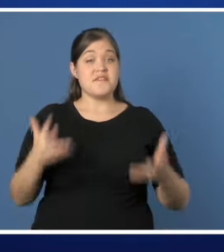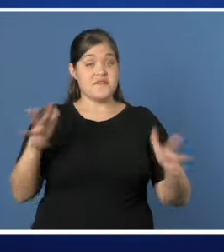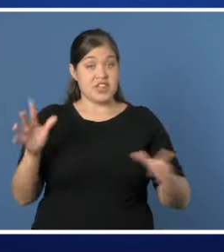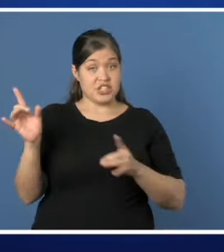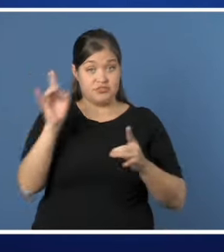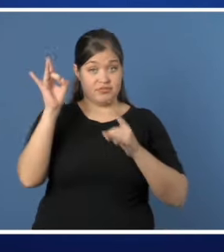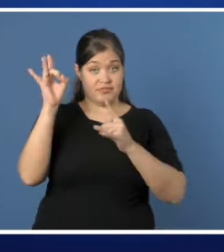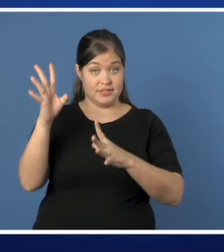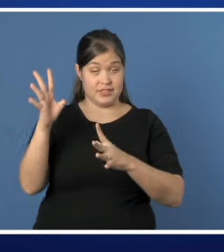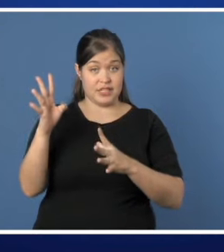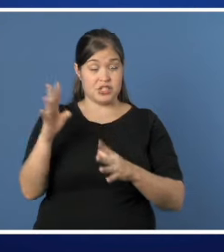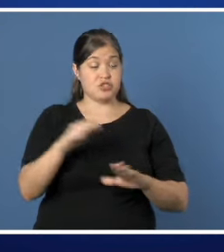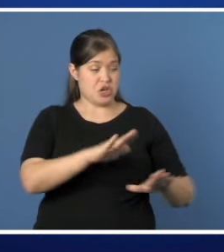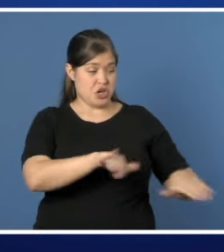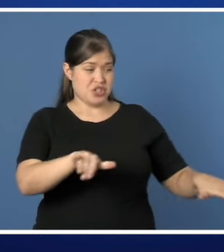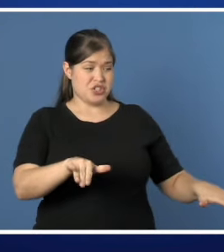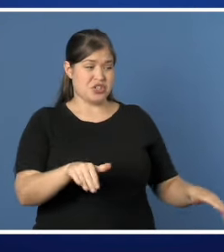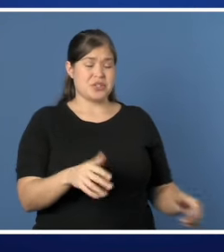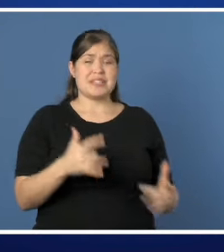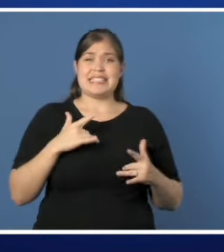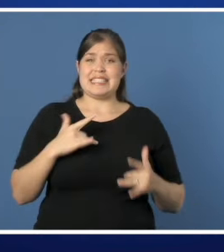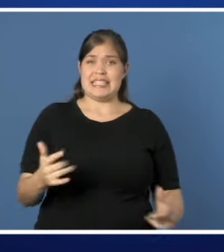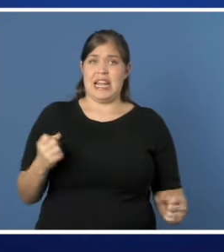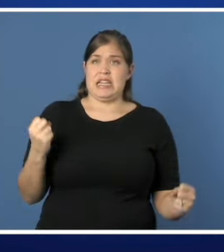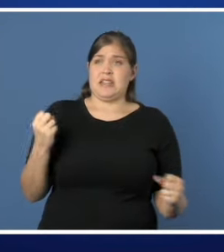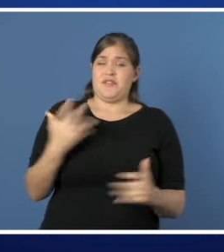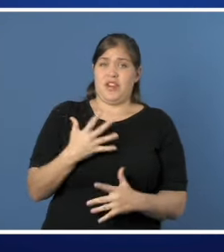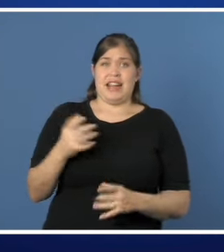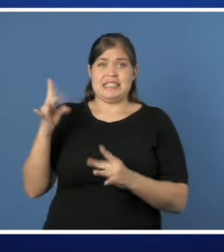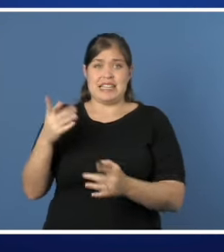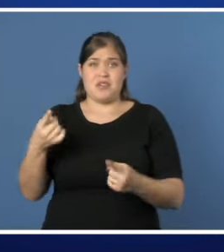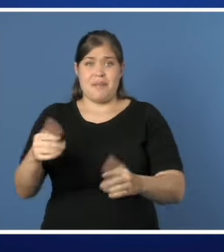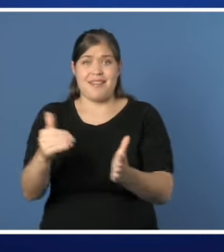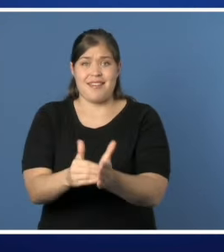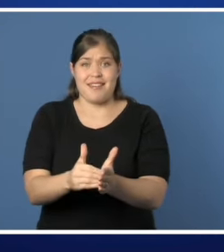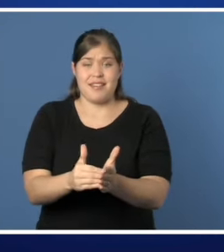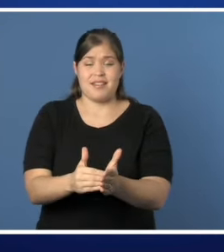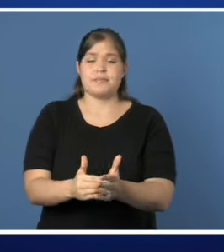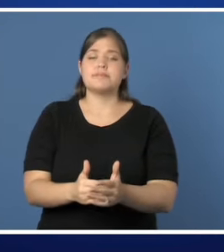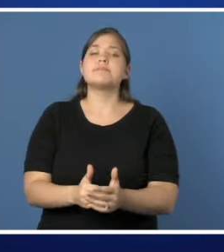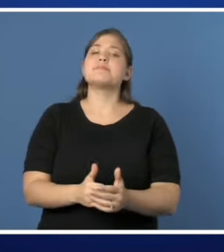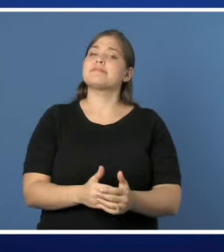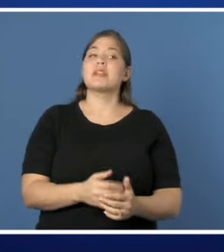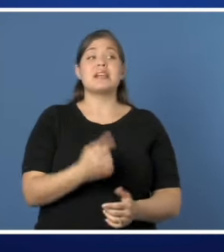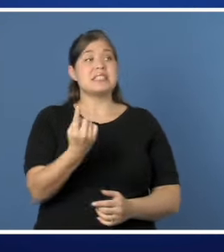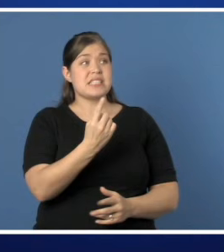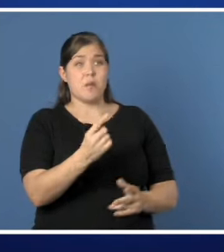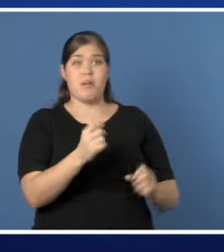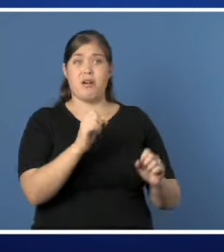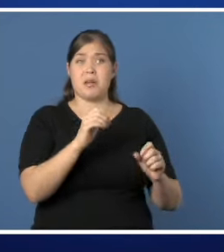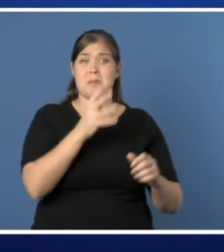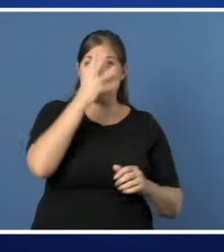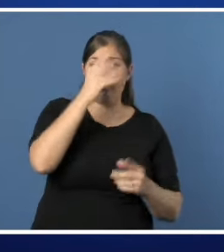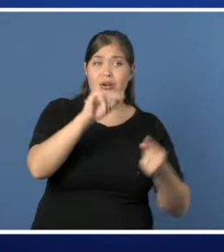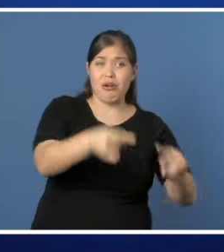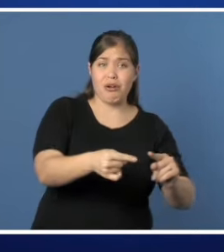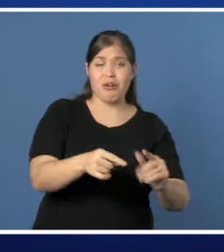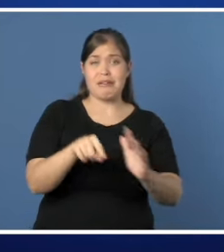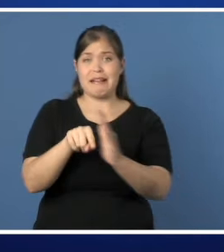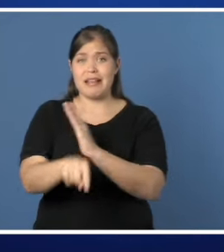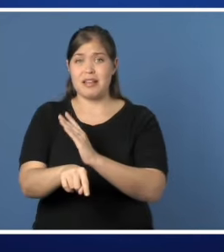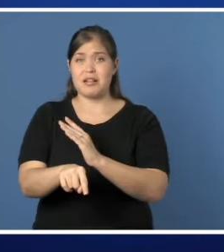After a disaster, children are most afraid the disaster will happen again Someone will be hurt or killed